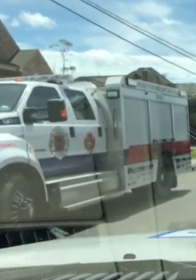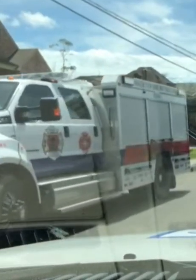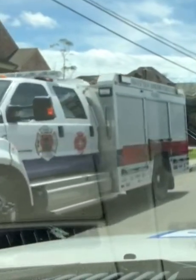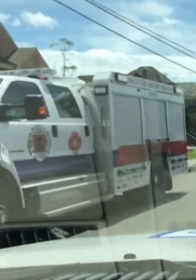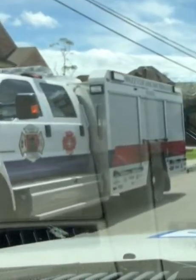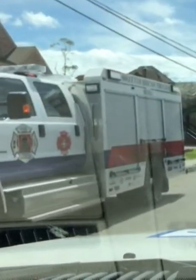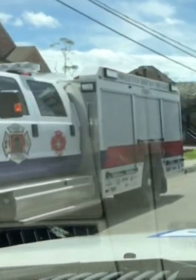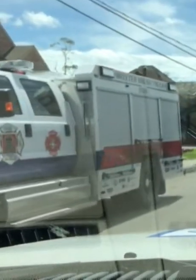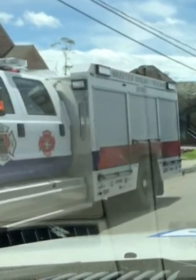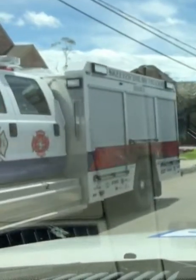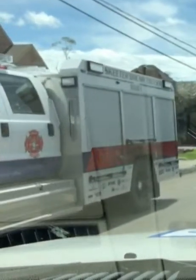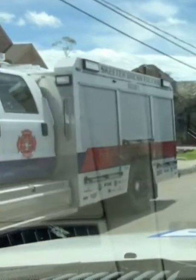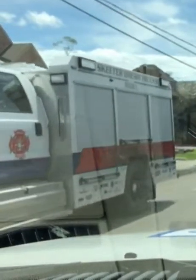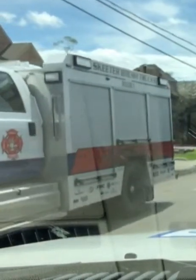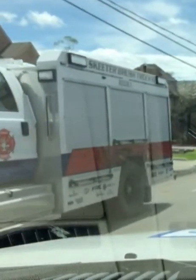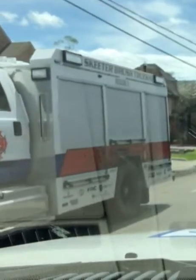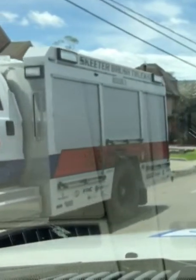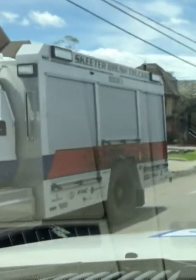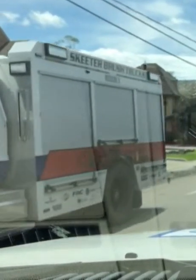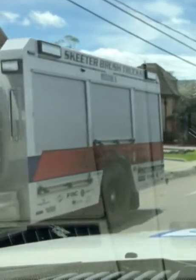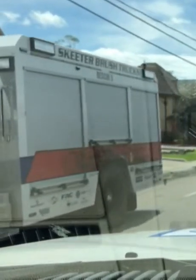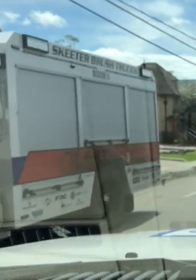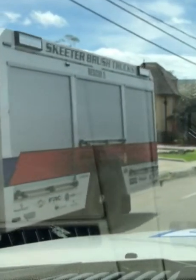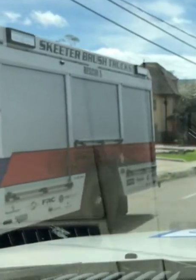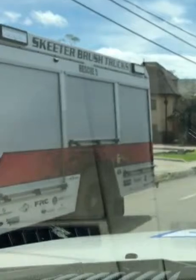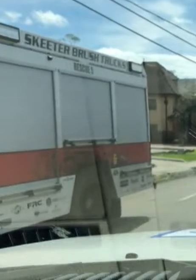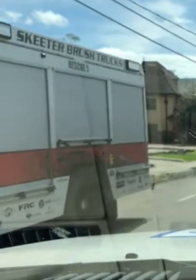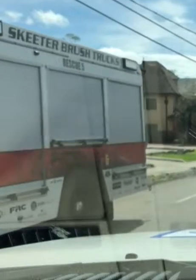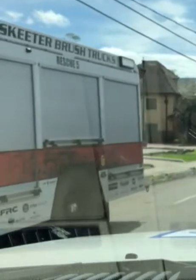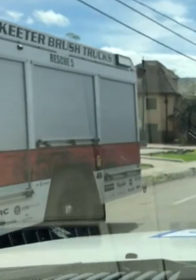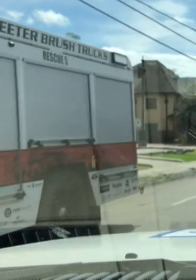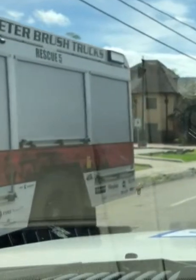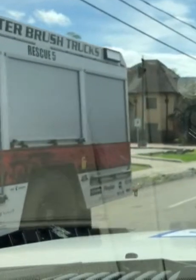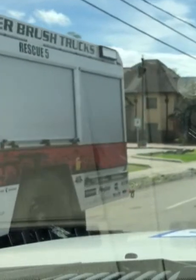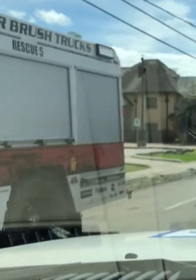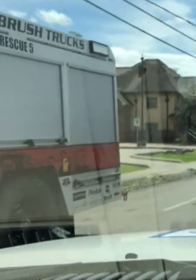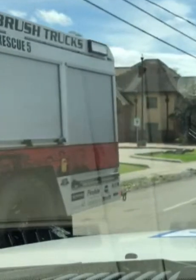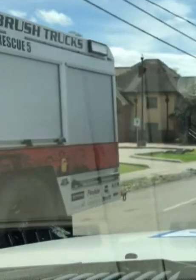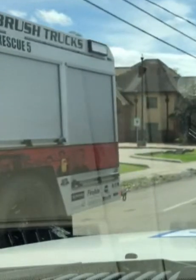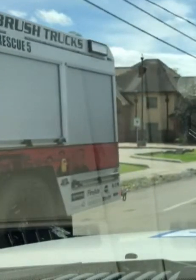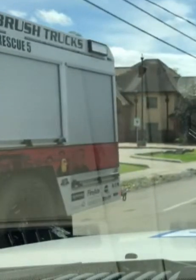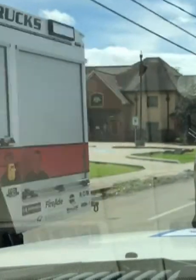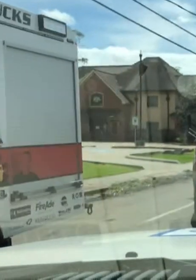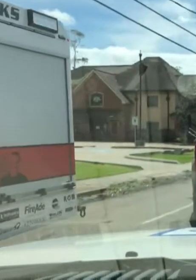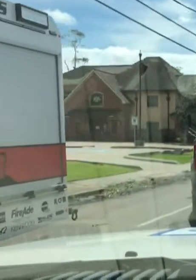Some restoration companies in here very early, for sure.